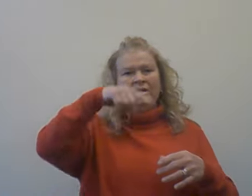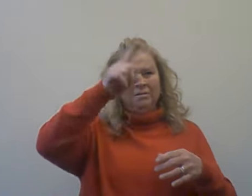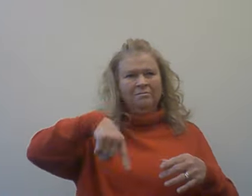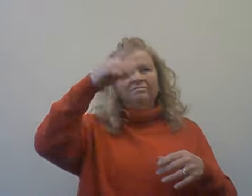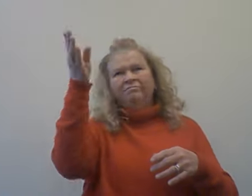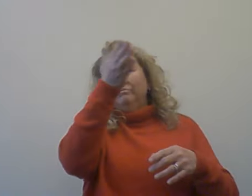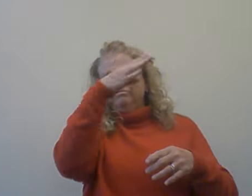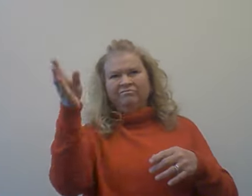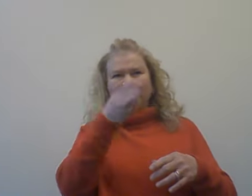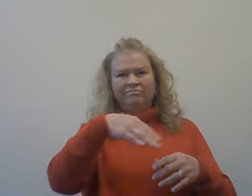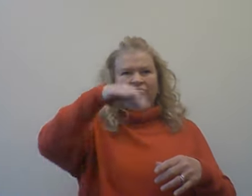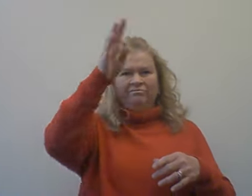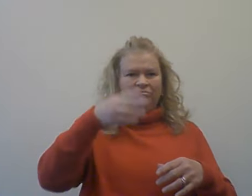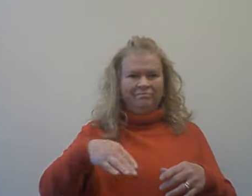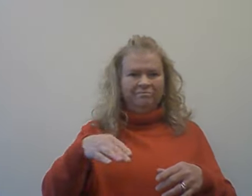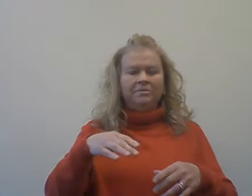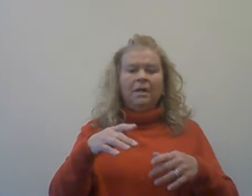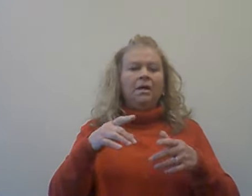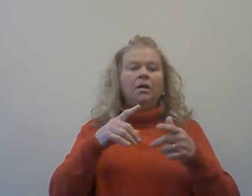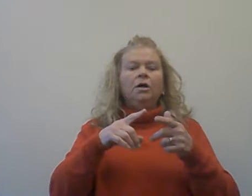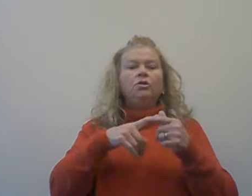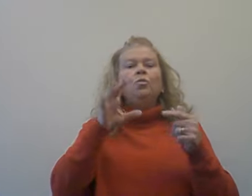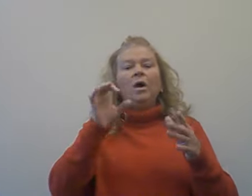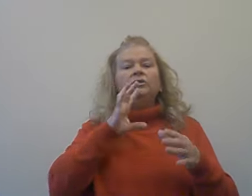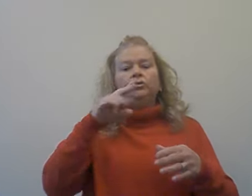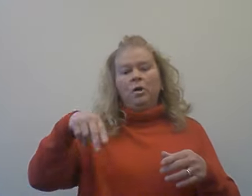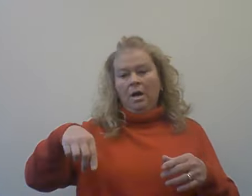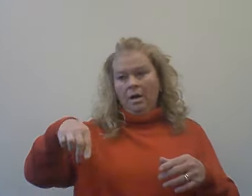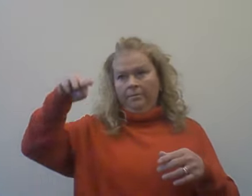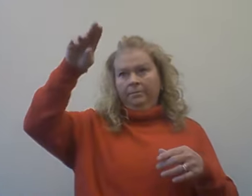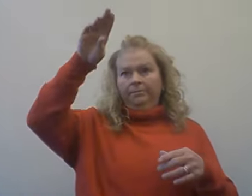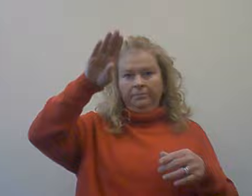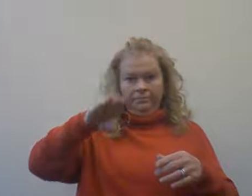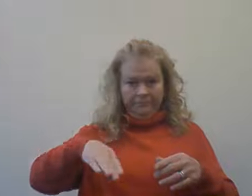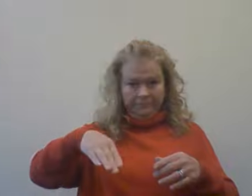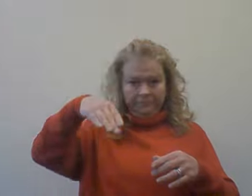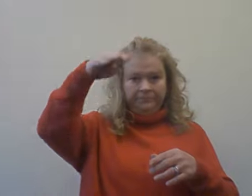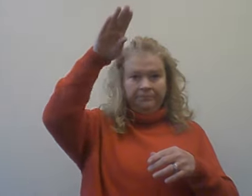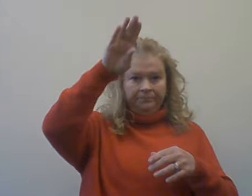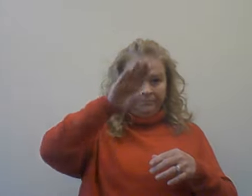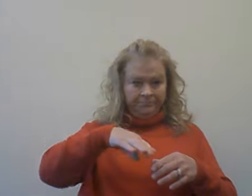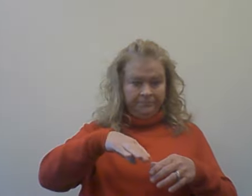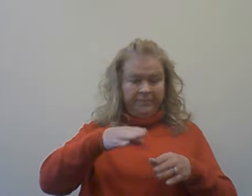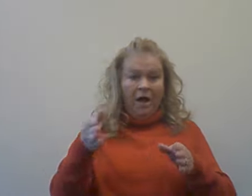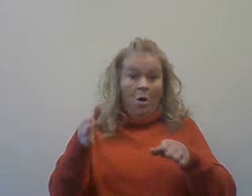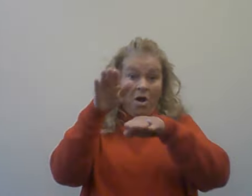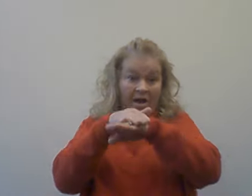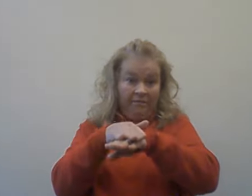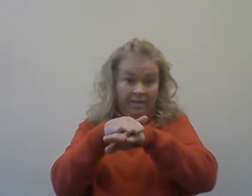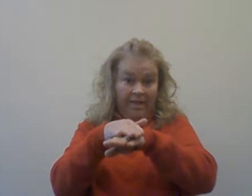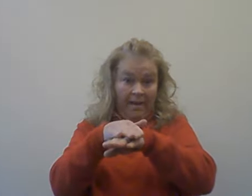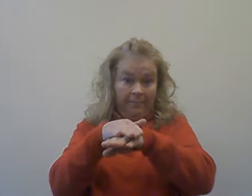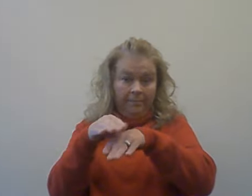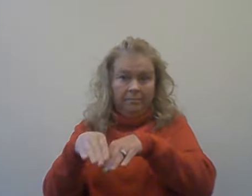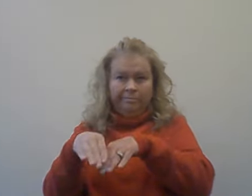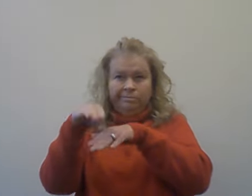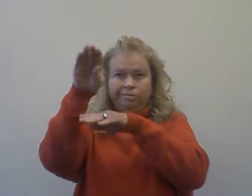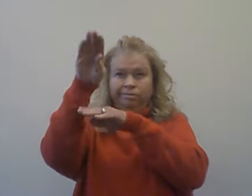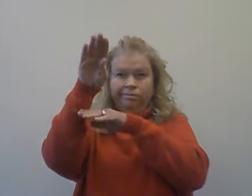you should be going like this. I like to do overlapping passes, alternating between going lengthwise and then going widthwise for however